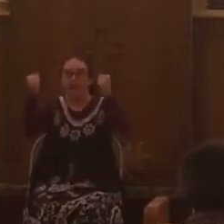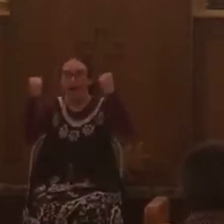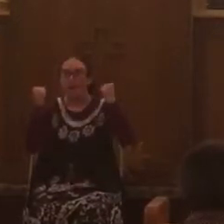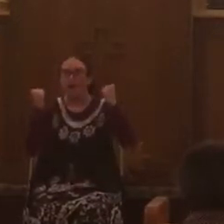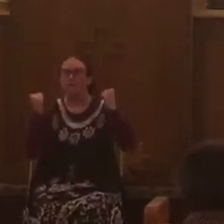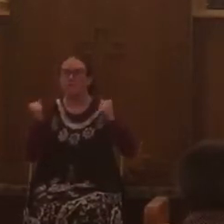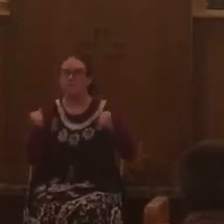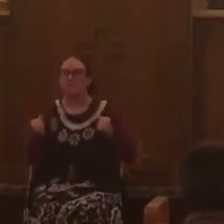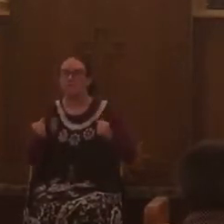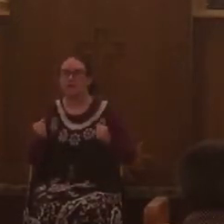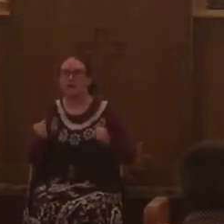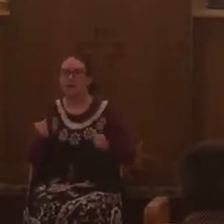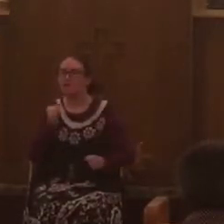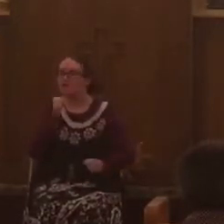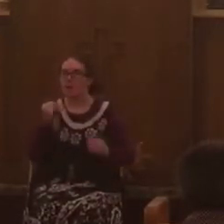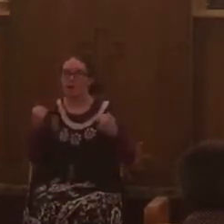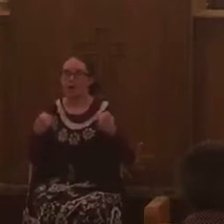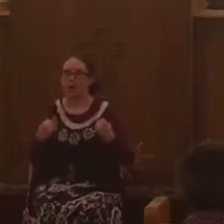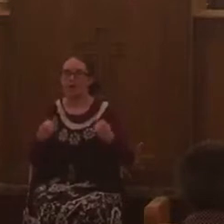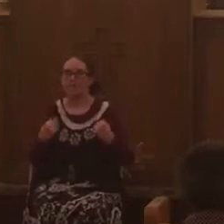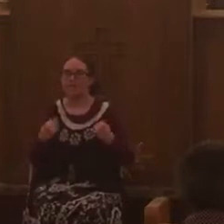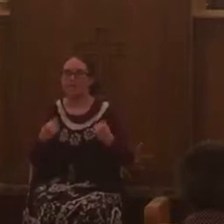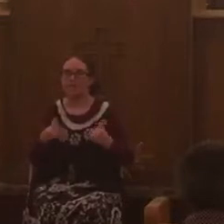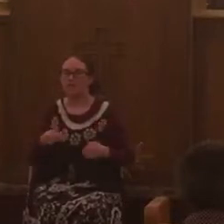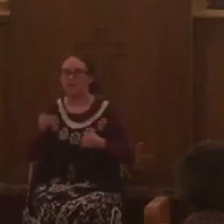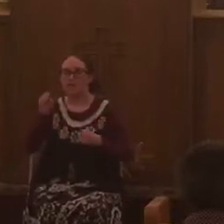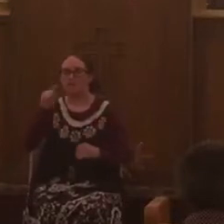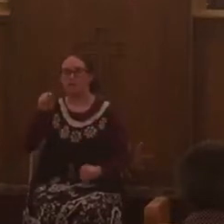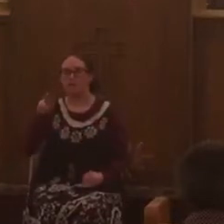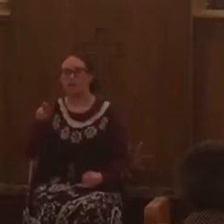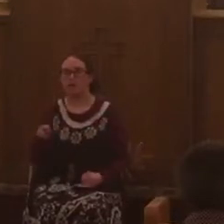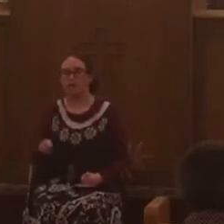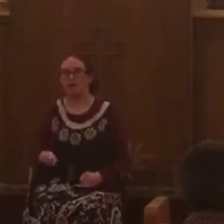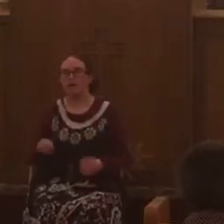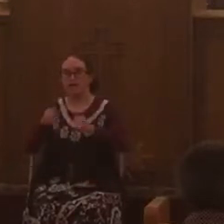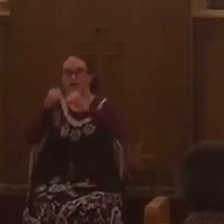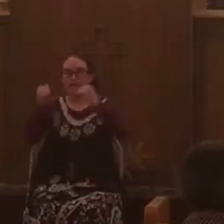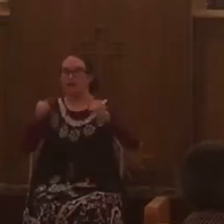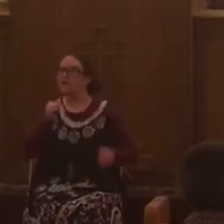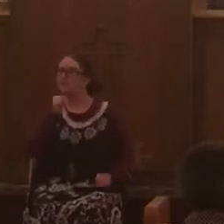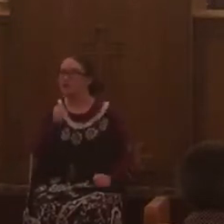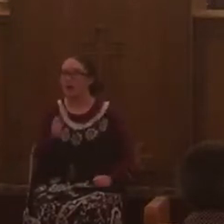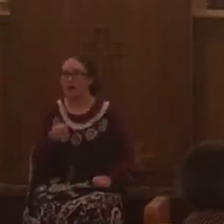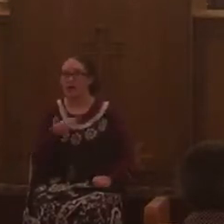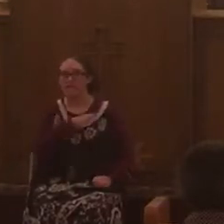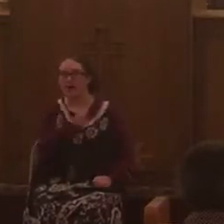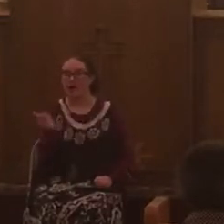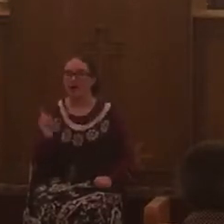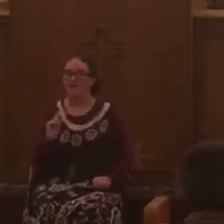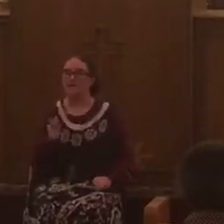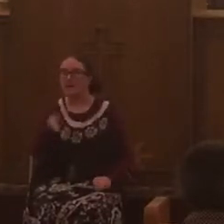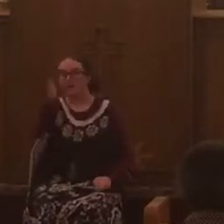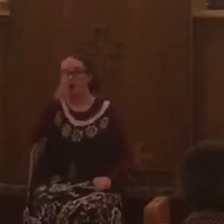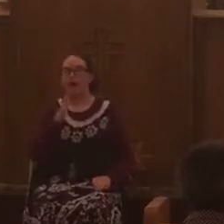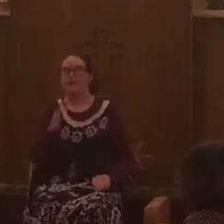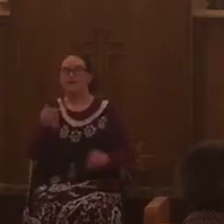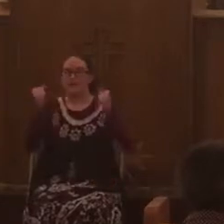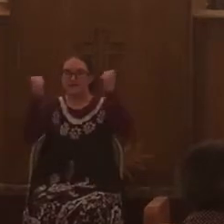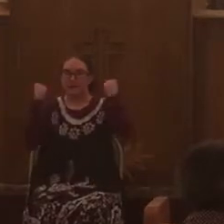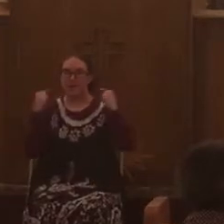horrible things in your world with a joy that is unspeakable and full of glory. Hallelujah. Oh, come on, hear me tonight. I